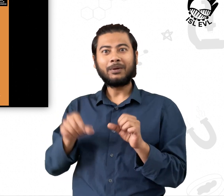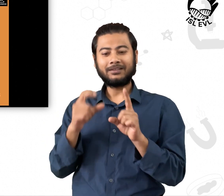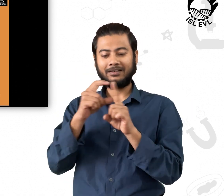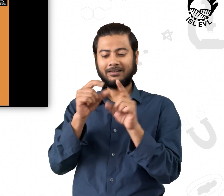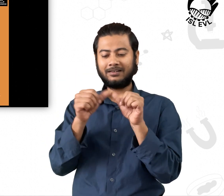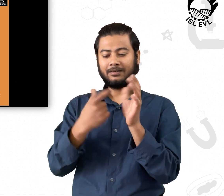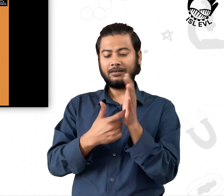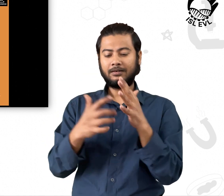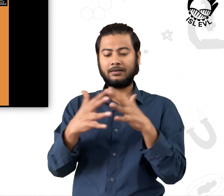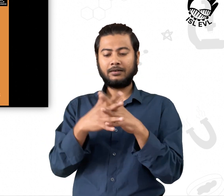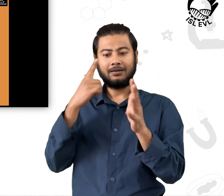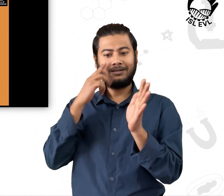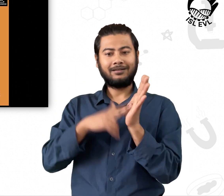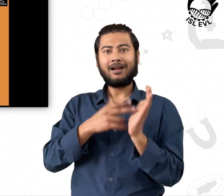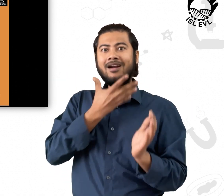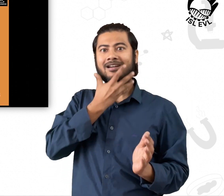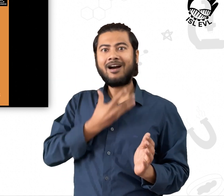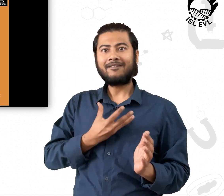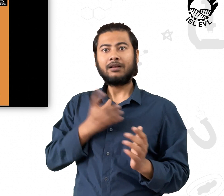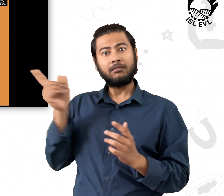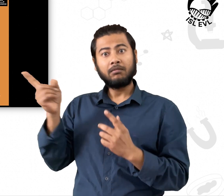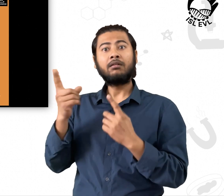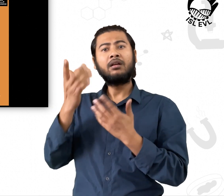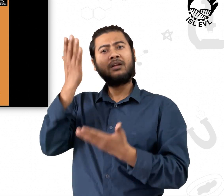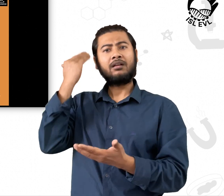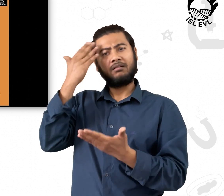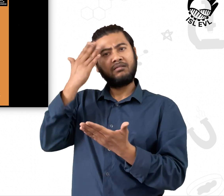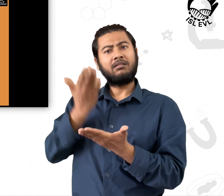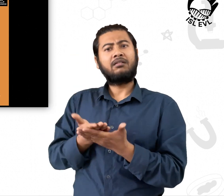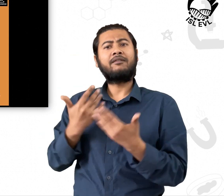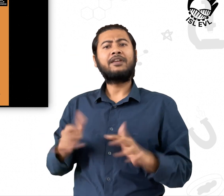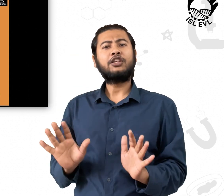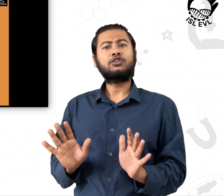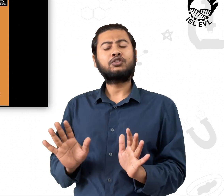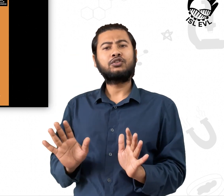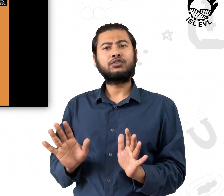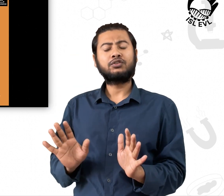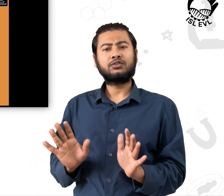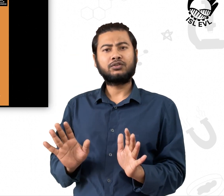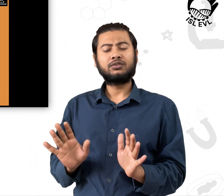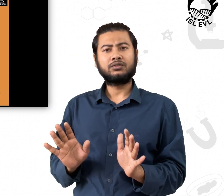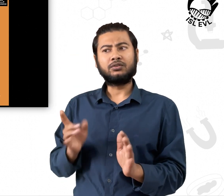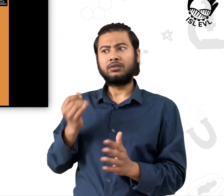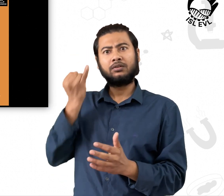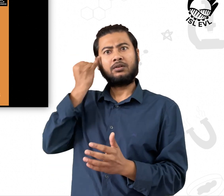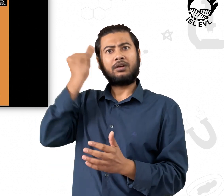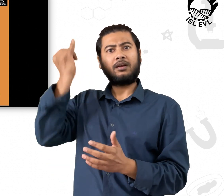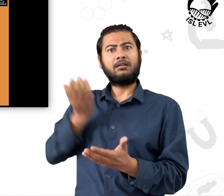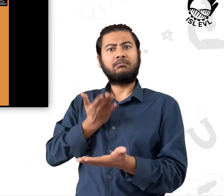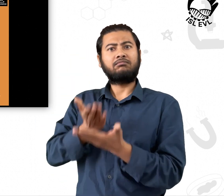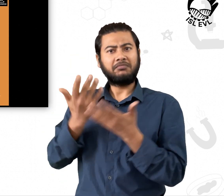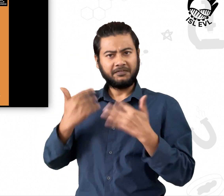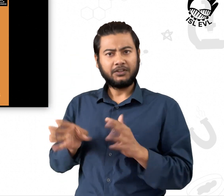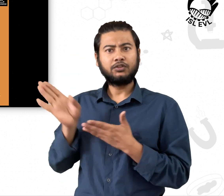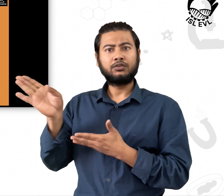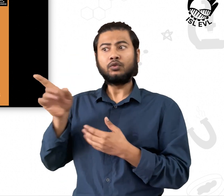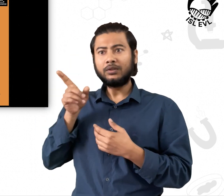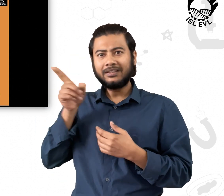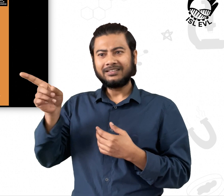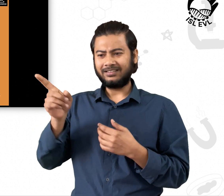should you invest your energy, resources in helping somebody else and not help yourself to basically be successful evolutionary?